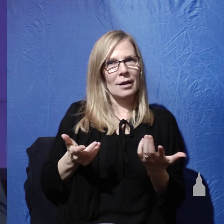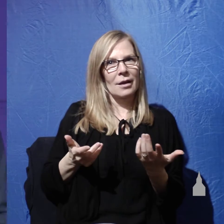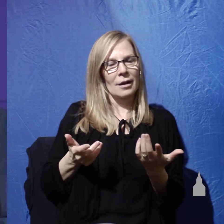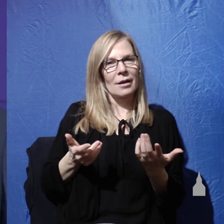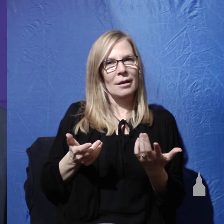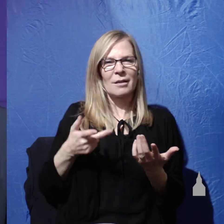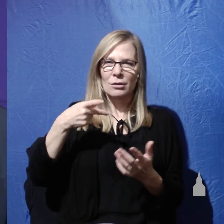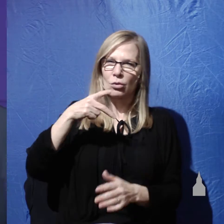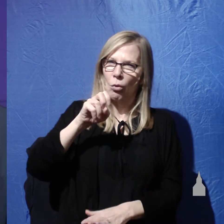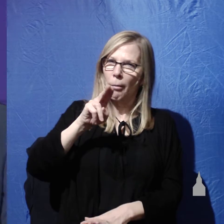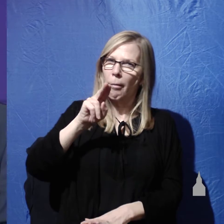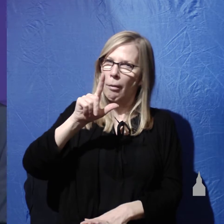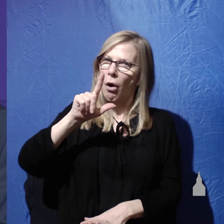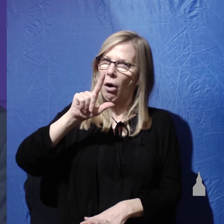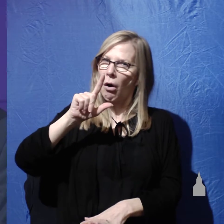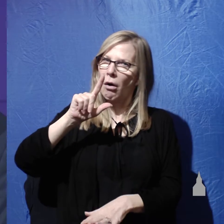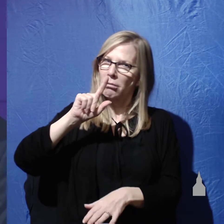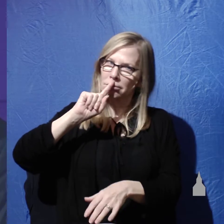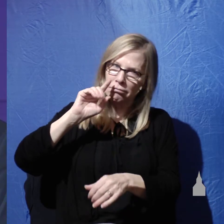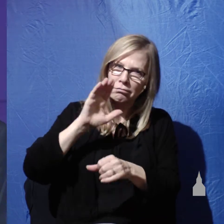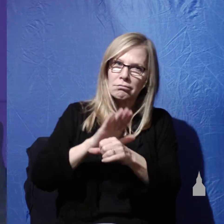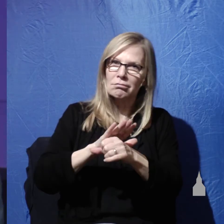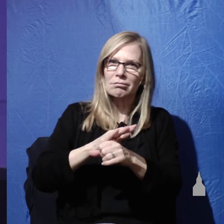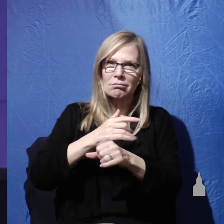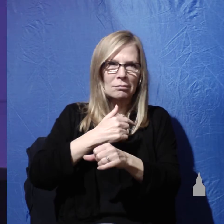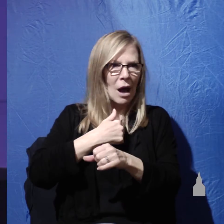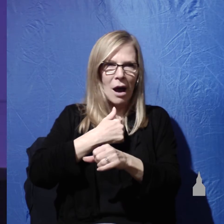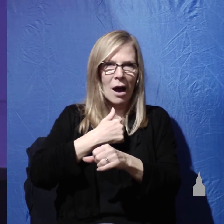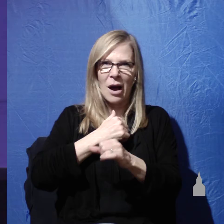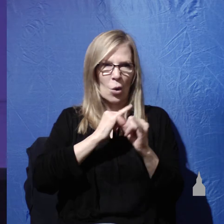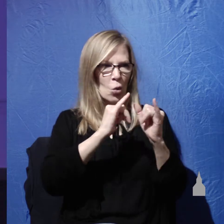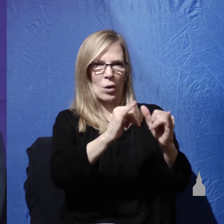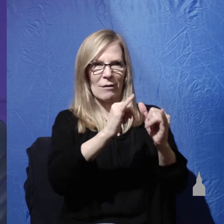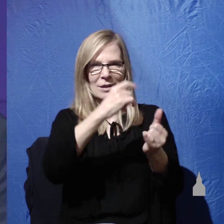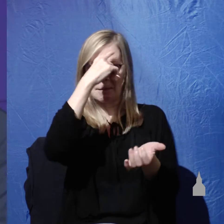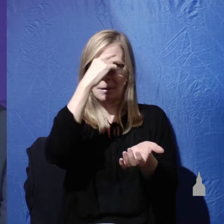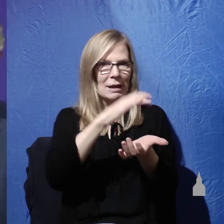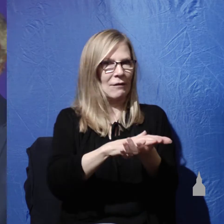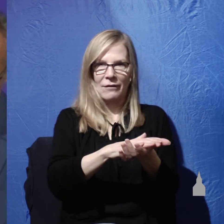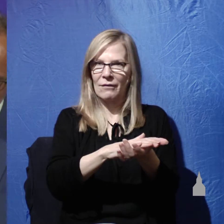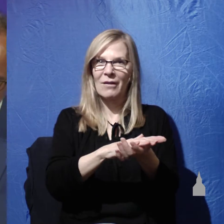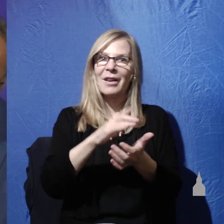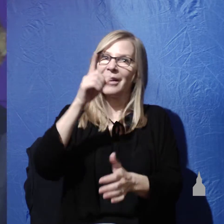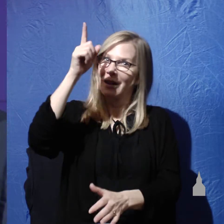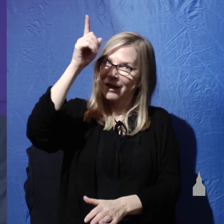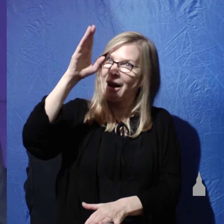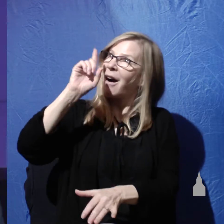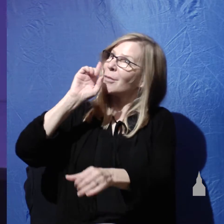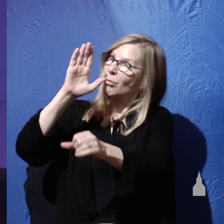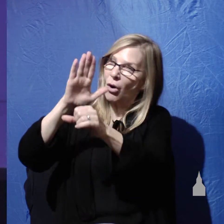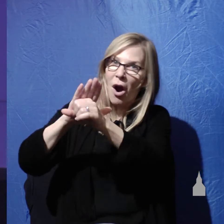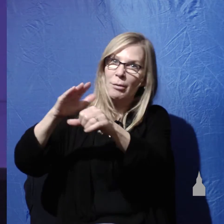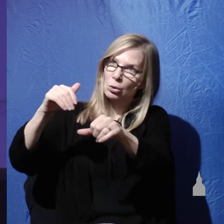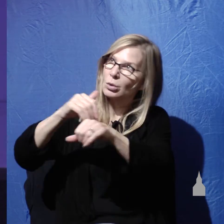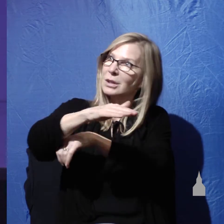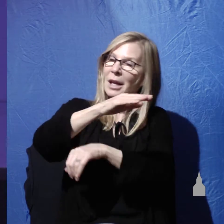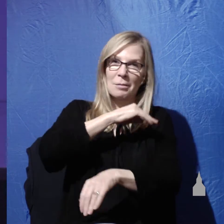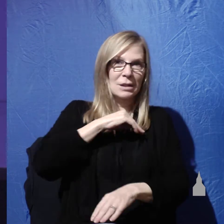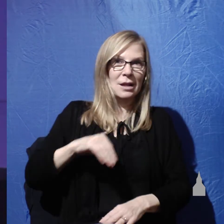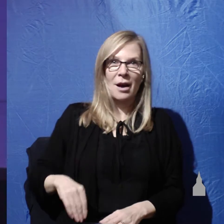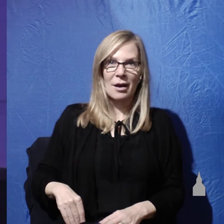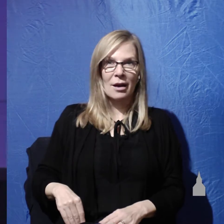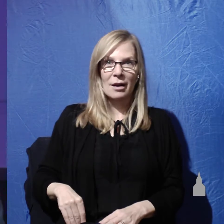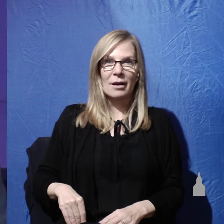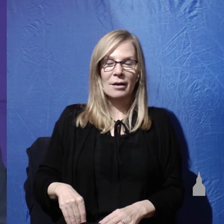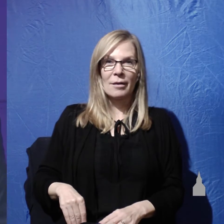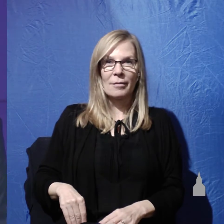his commitment to the Jewish people and their mutual belief in God's promise to send them Messiah.